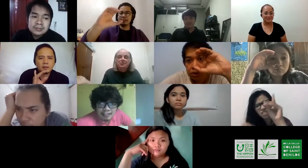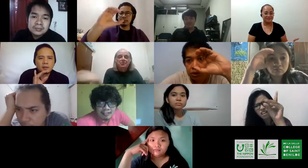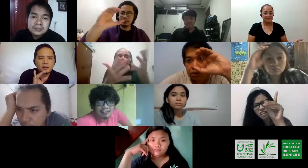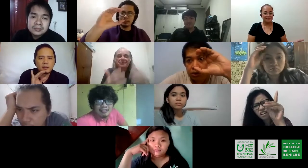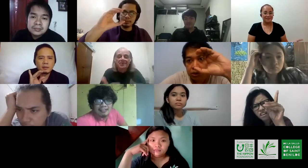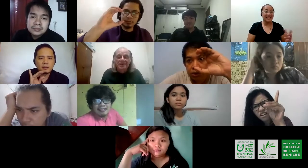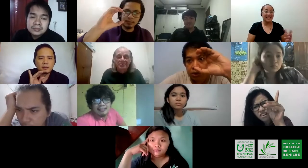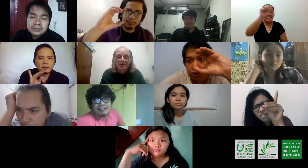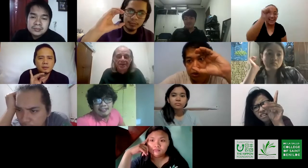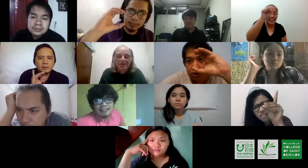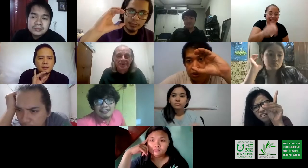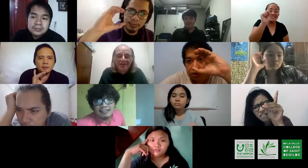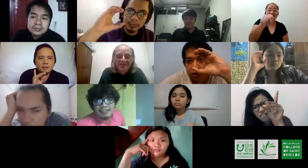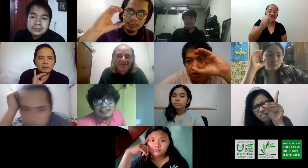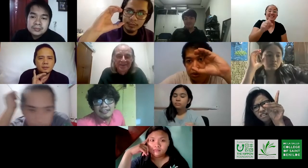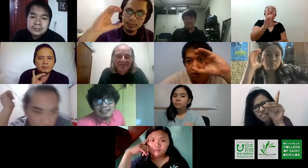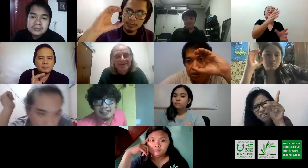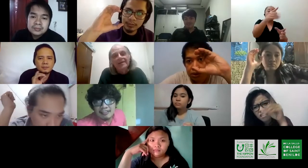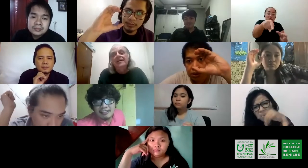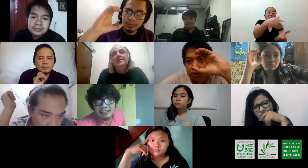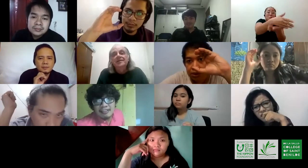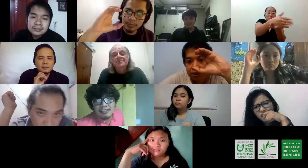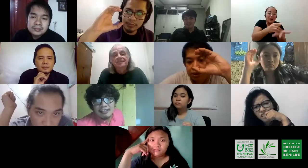Yes, you're part of the deaf community.